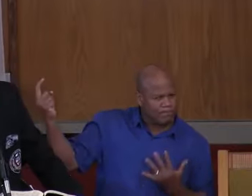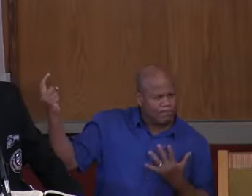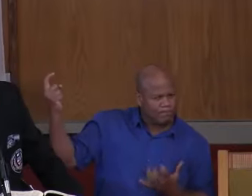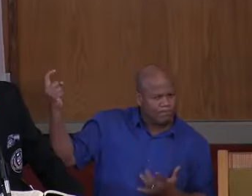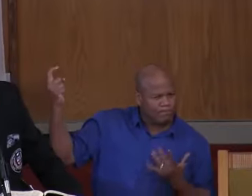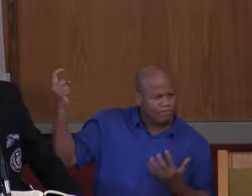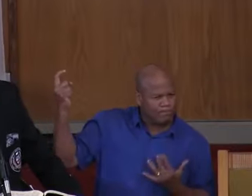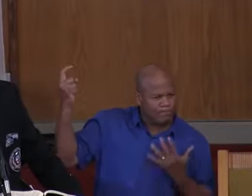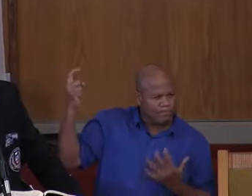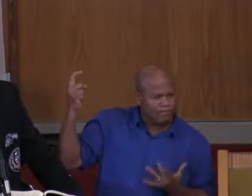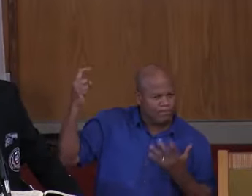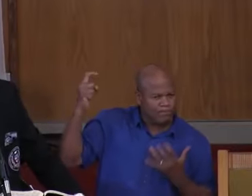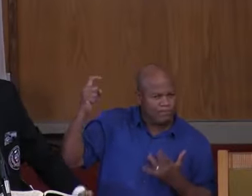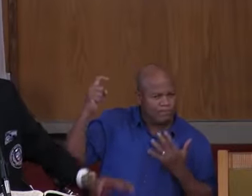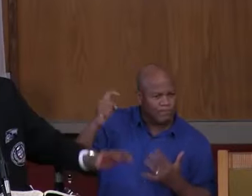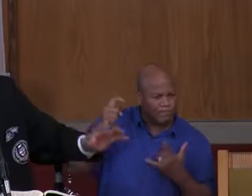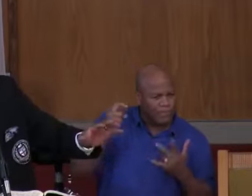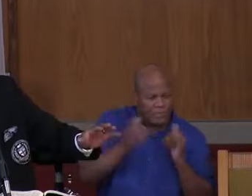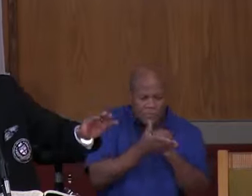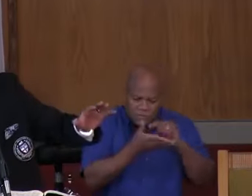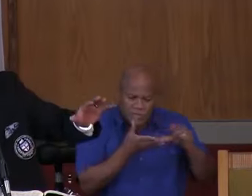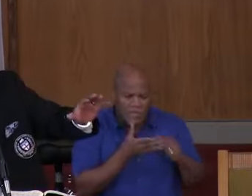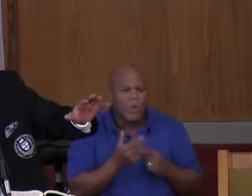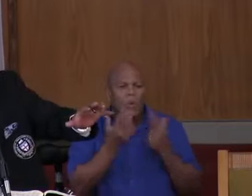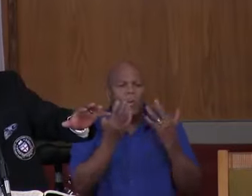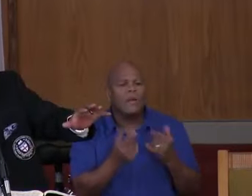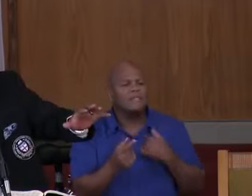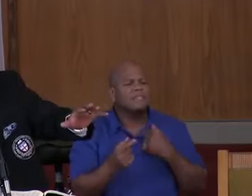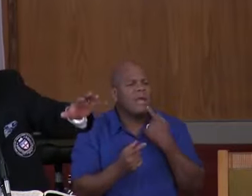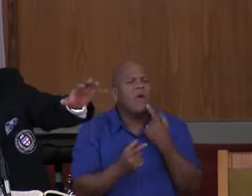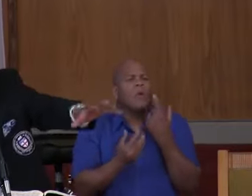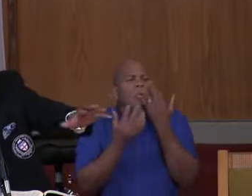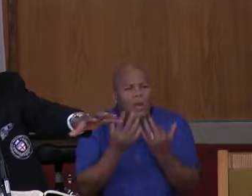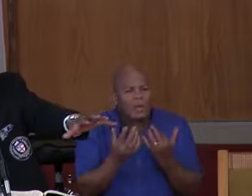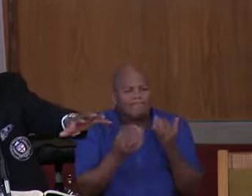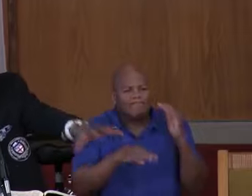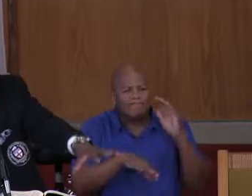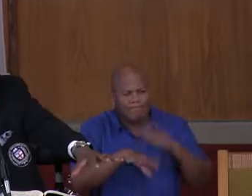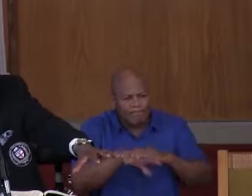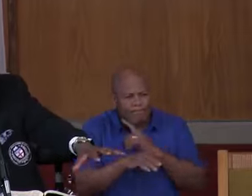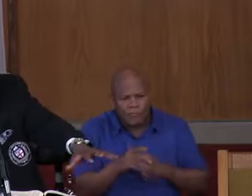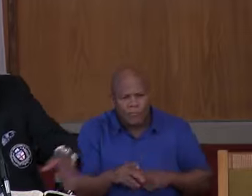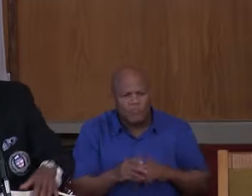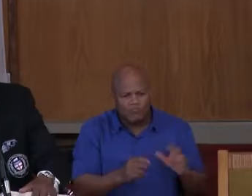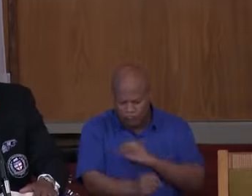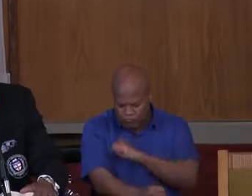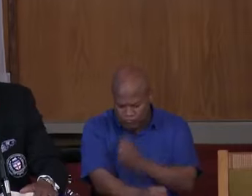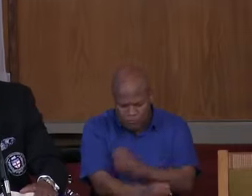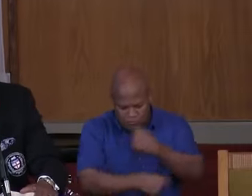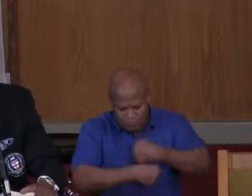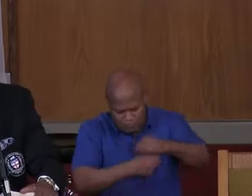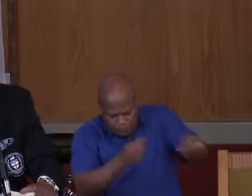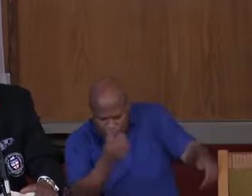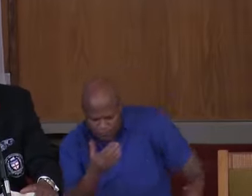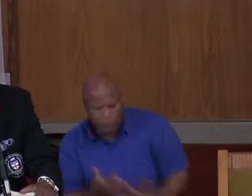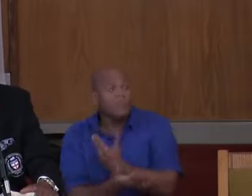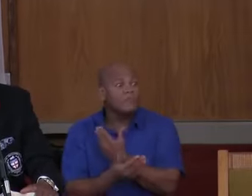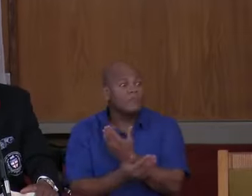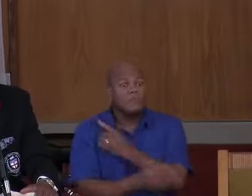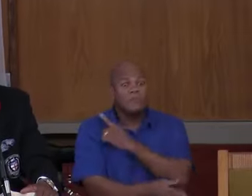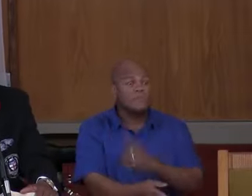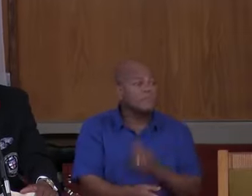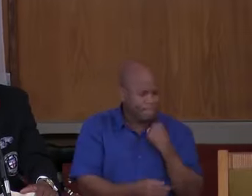Lord. That's why Isaiah said, and you'll renew your strength if you wait on the Lord. David said, I would have given